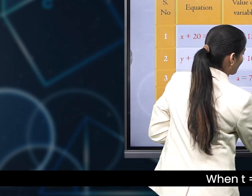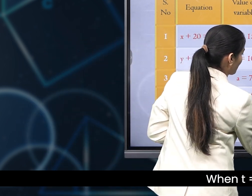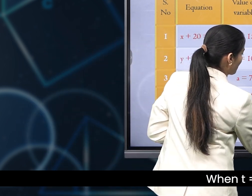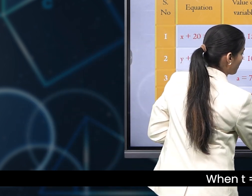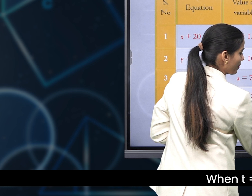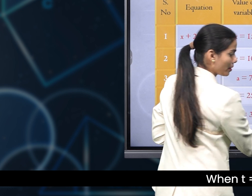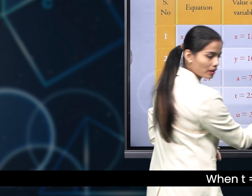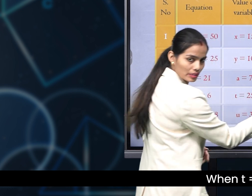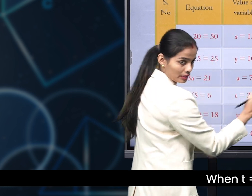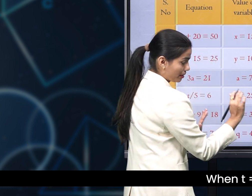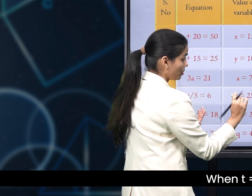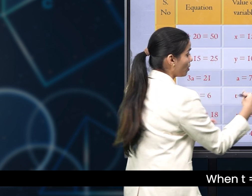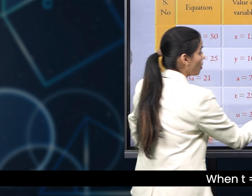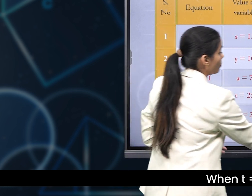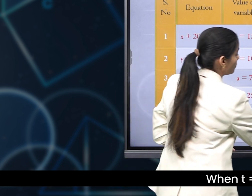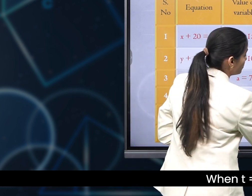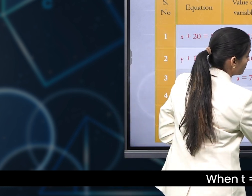when t is equal to 25,